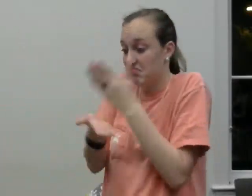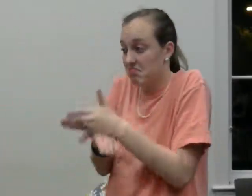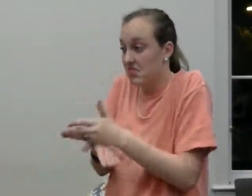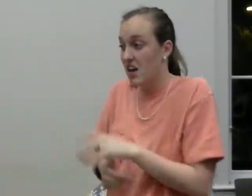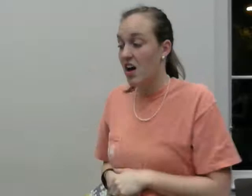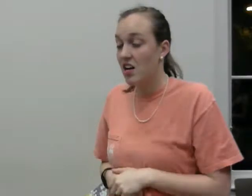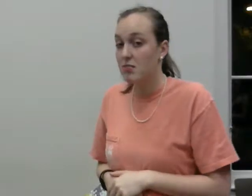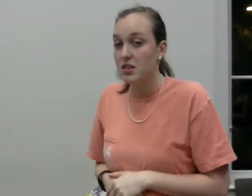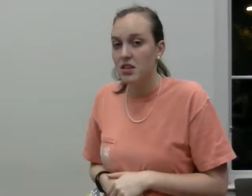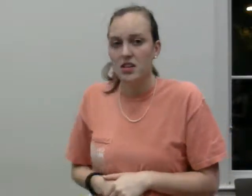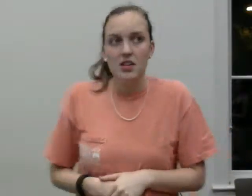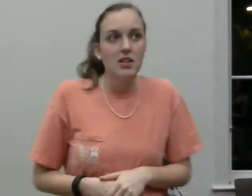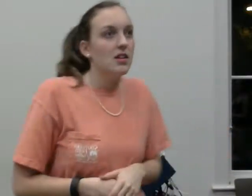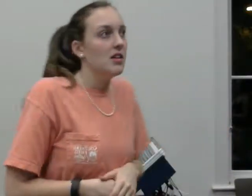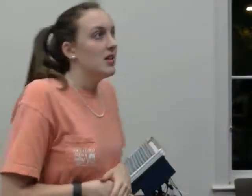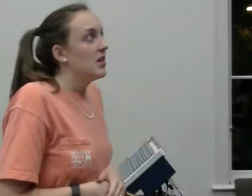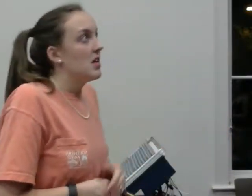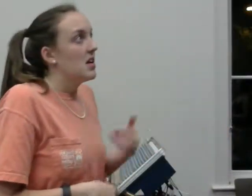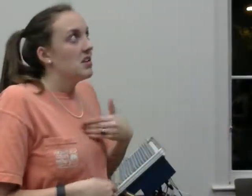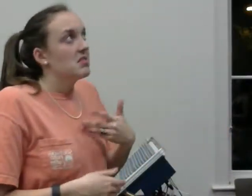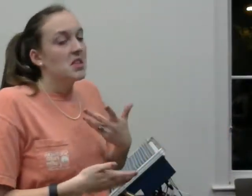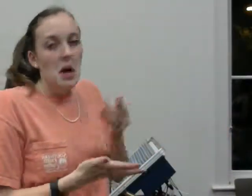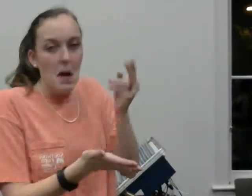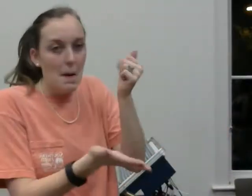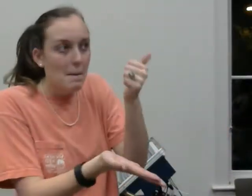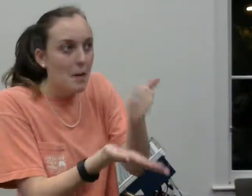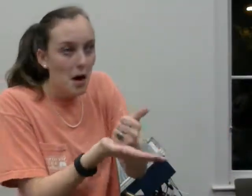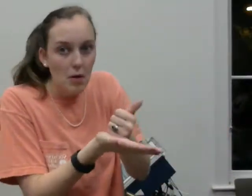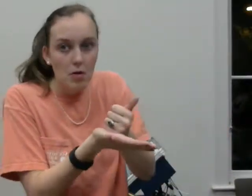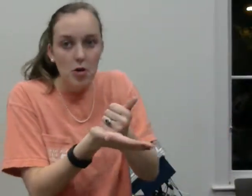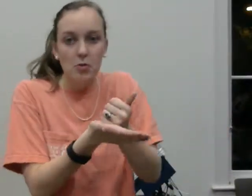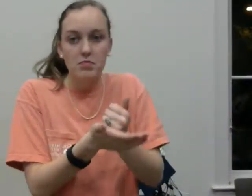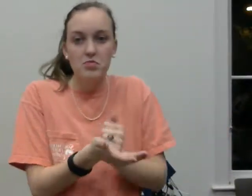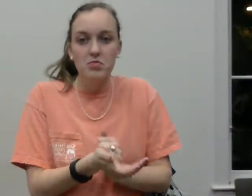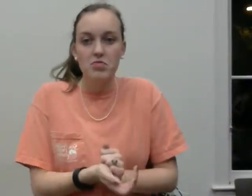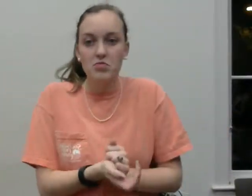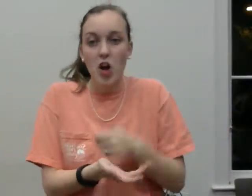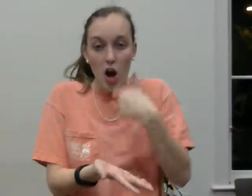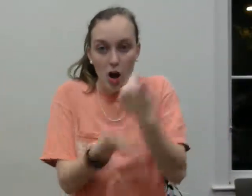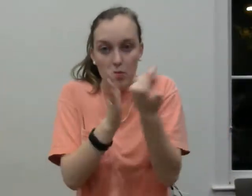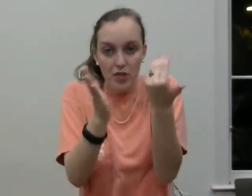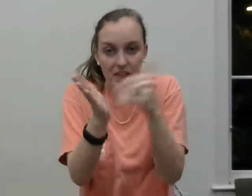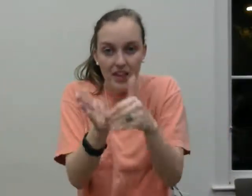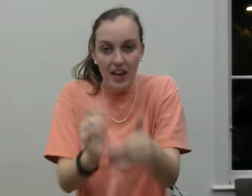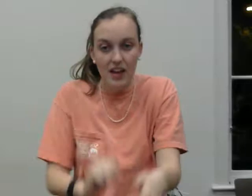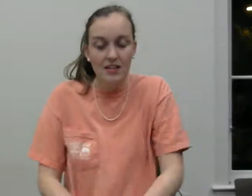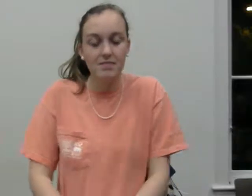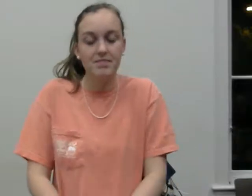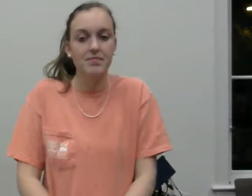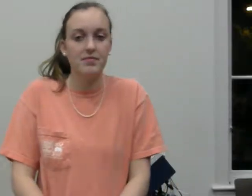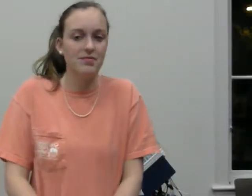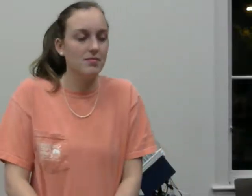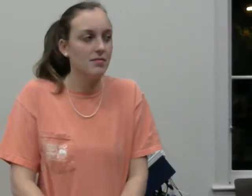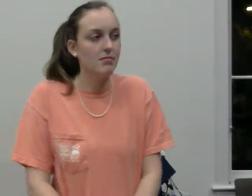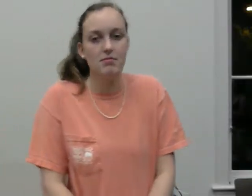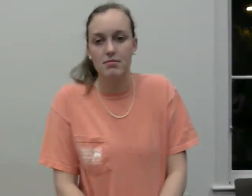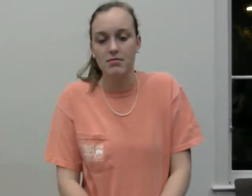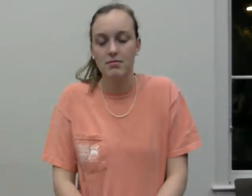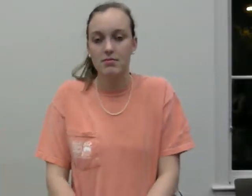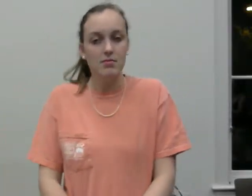off the colonists about it being passed? Again, number 8, they were not so much upset that the Stamp Act was a tax on the stamp on the paper. They were upset